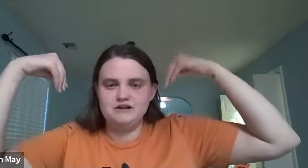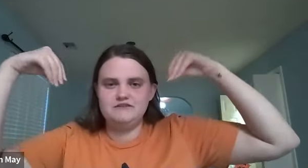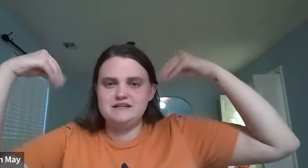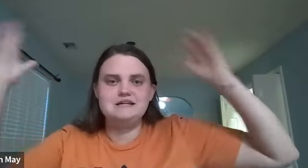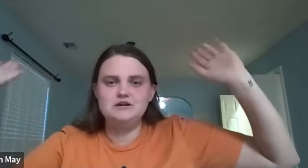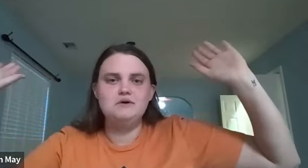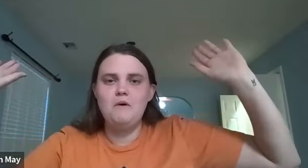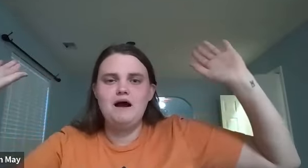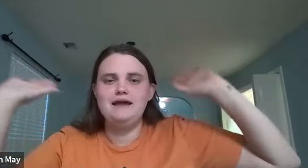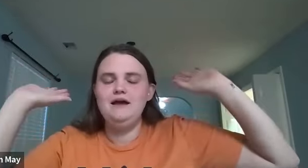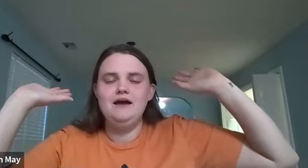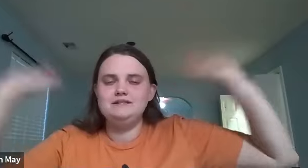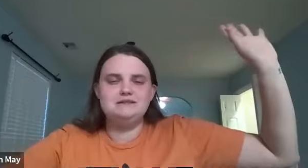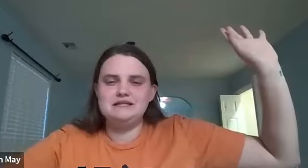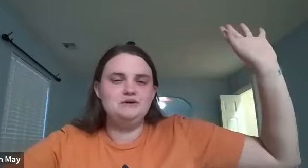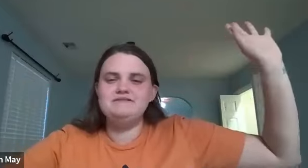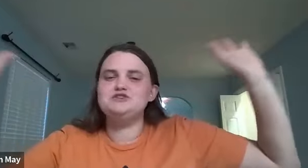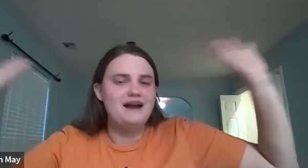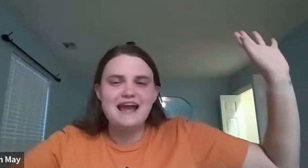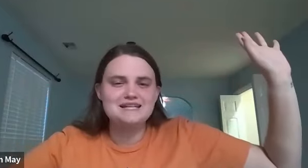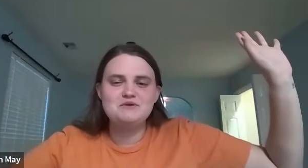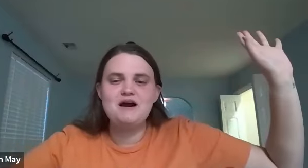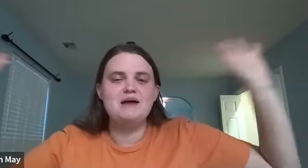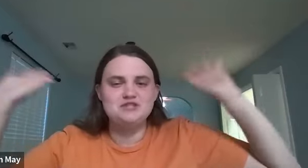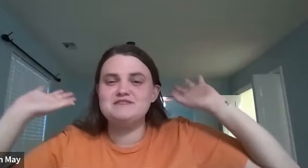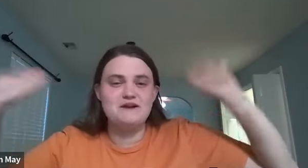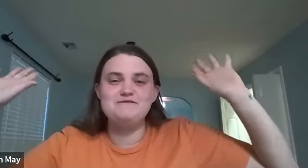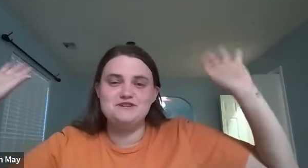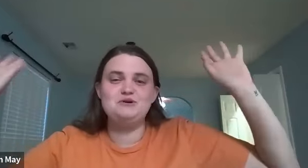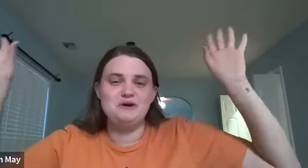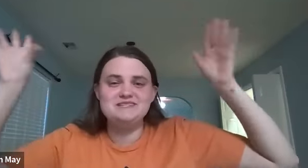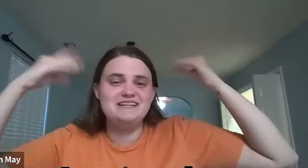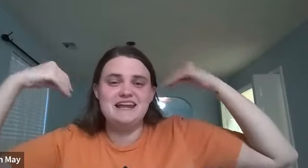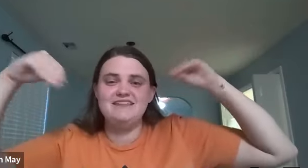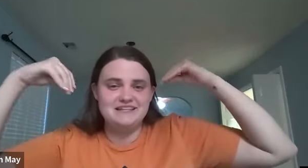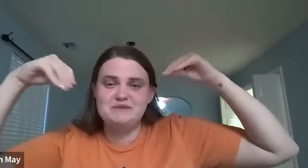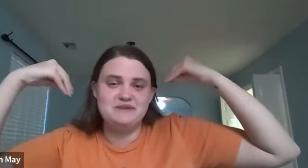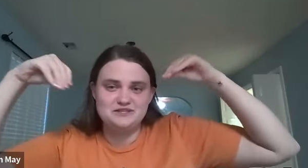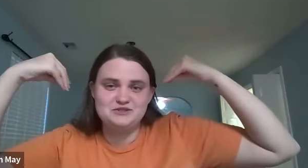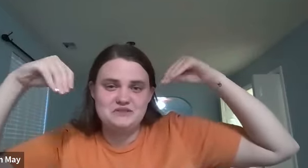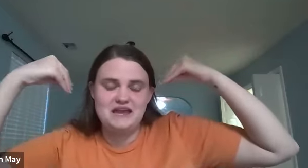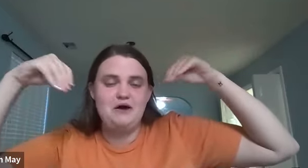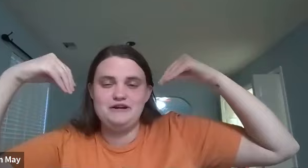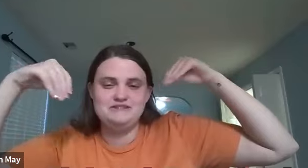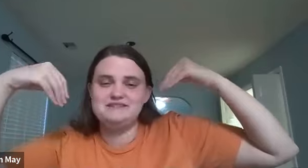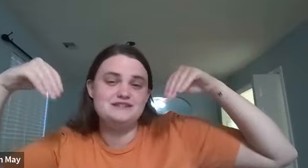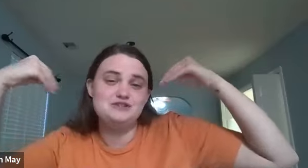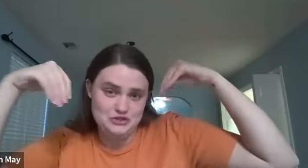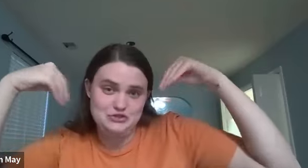of your face. I don't know why. Don't even try to ask me why. I'm just a very visual person, and I like to make pictures with like how I use the sign. So